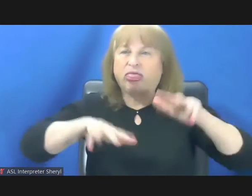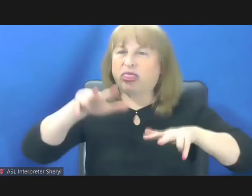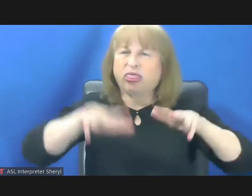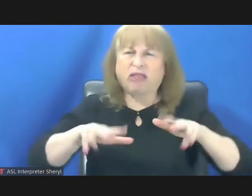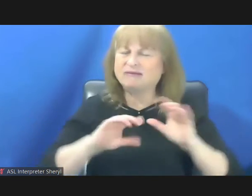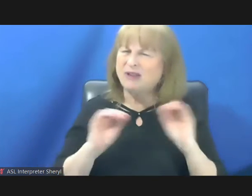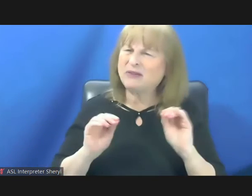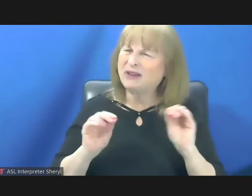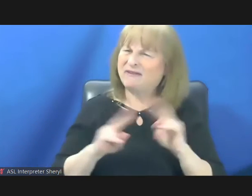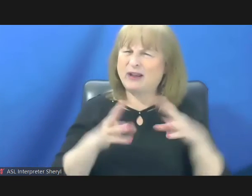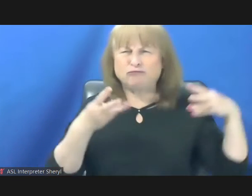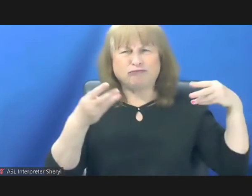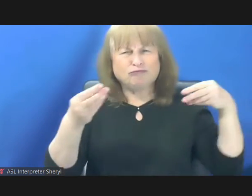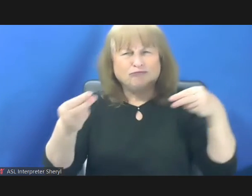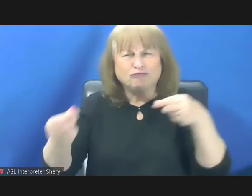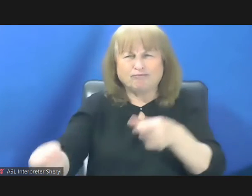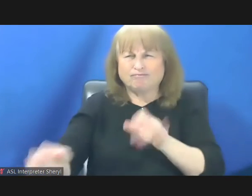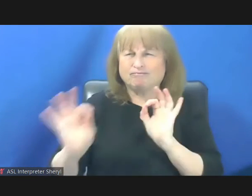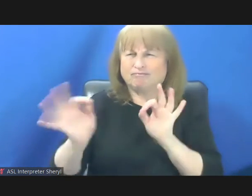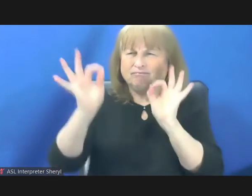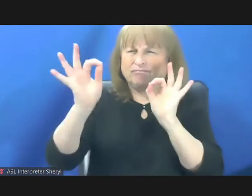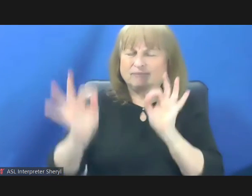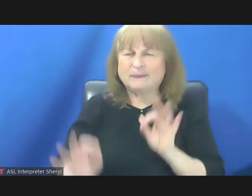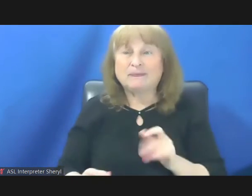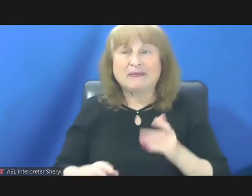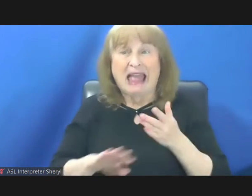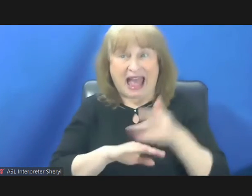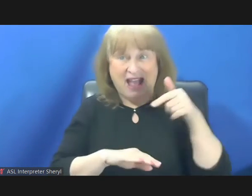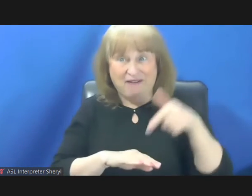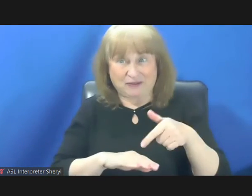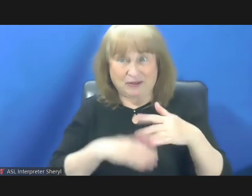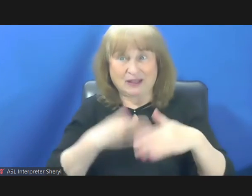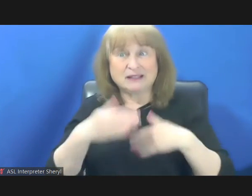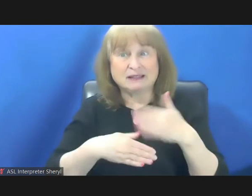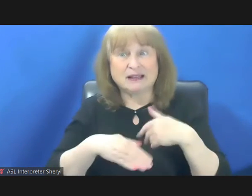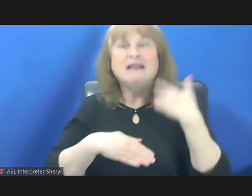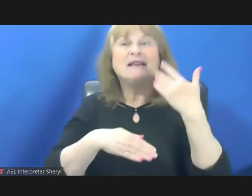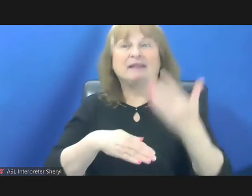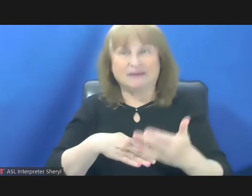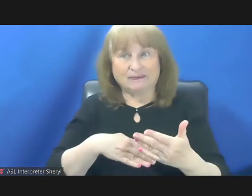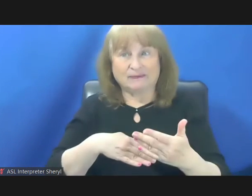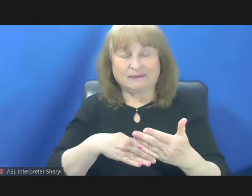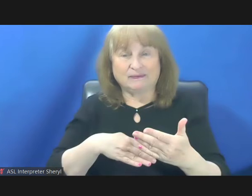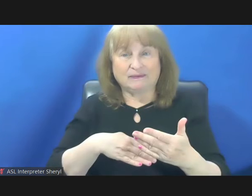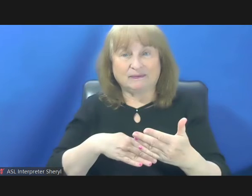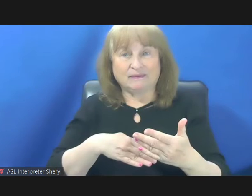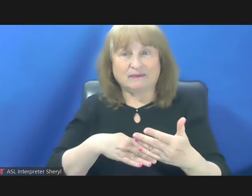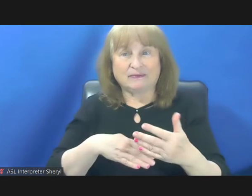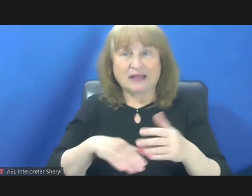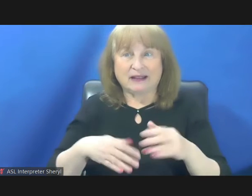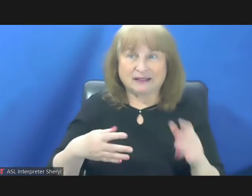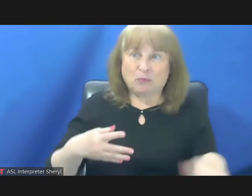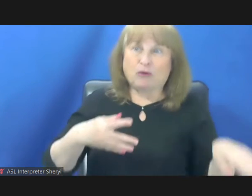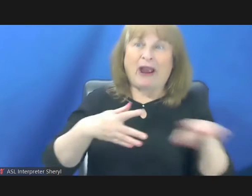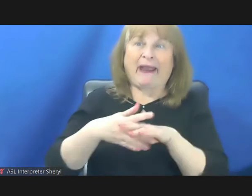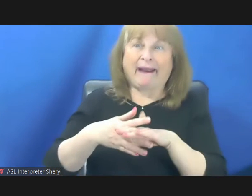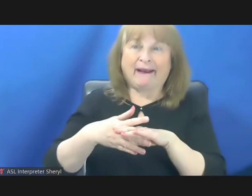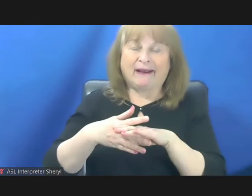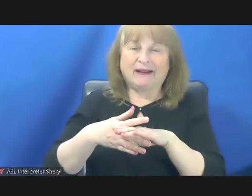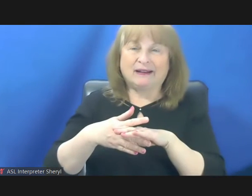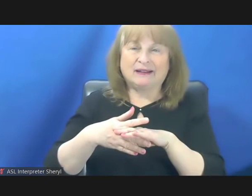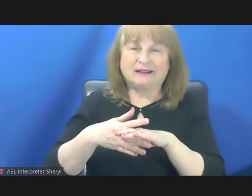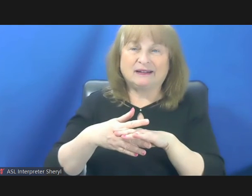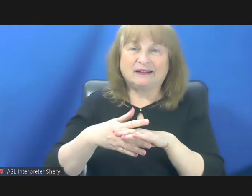absolutely polished. After this came another break, and it brought us to